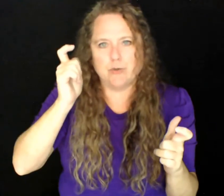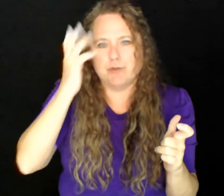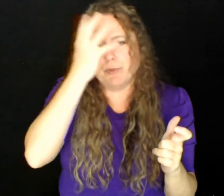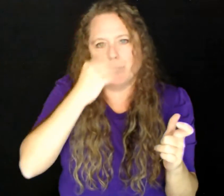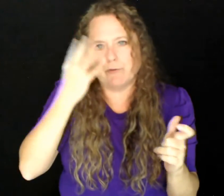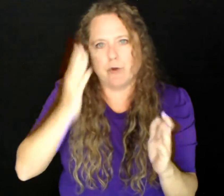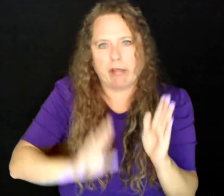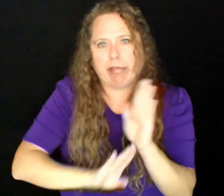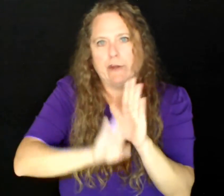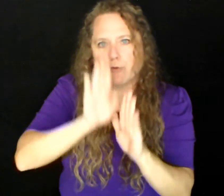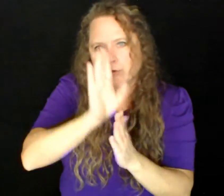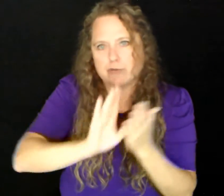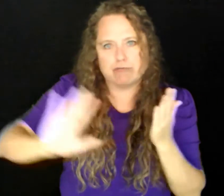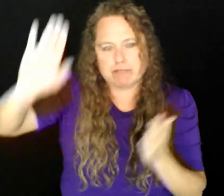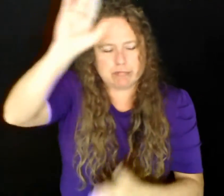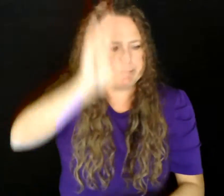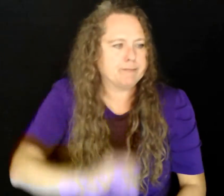huge, beautiful cathedrals.